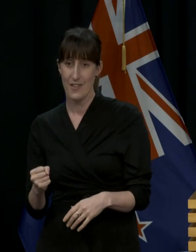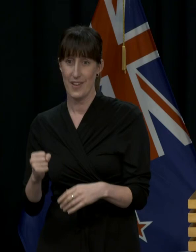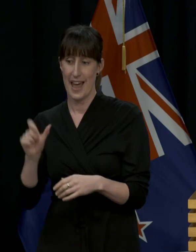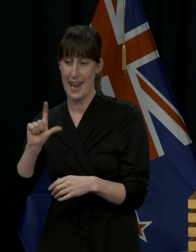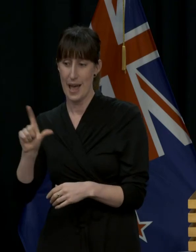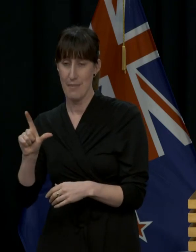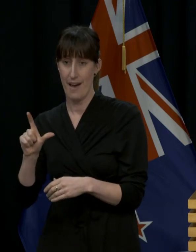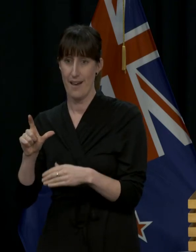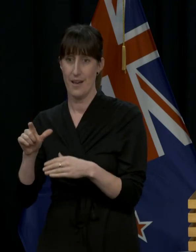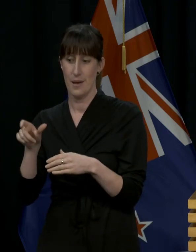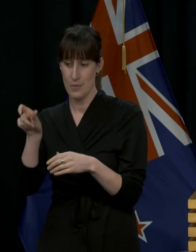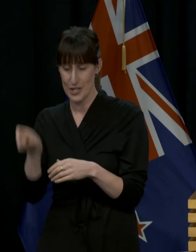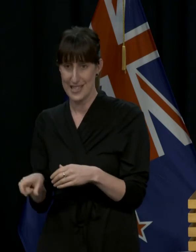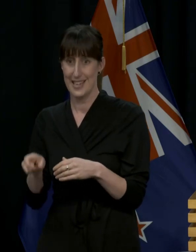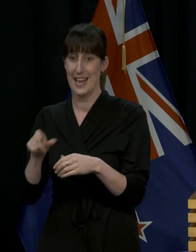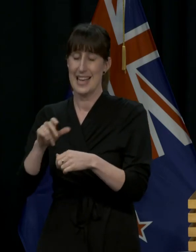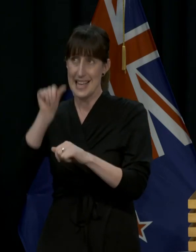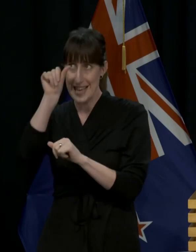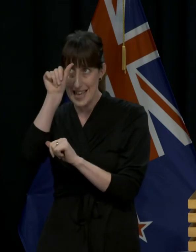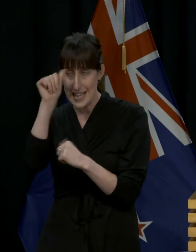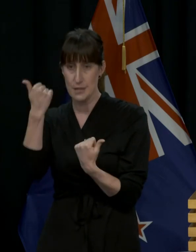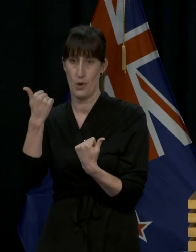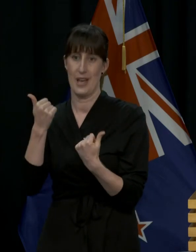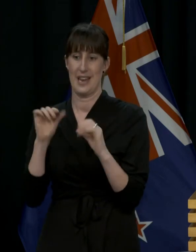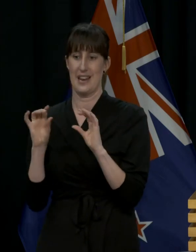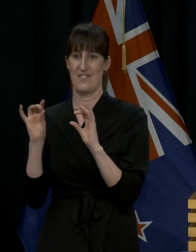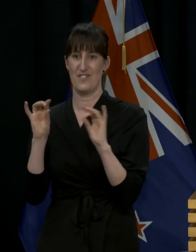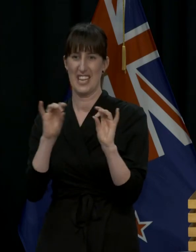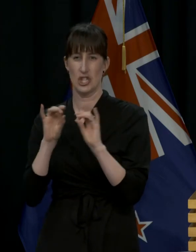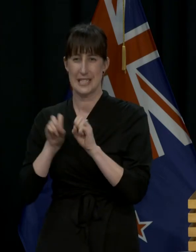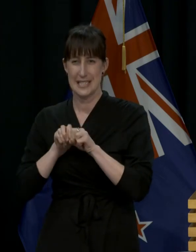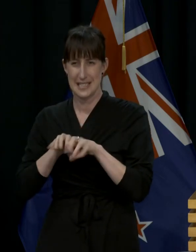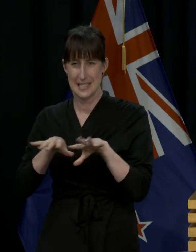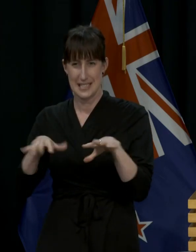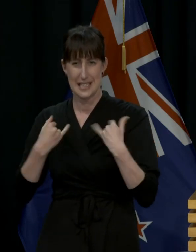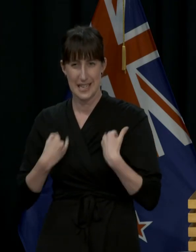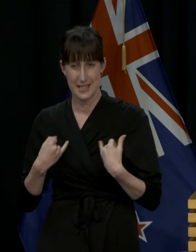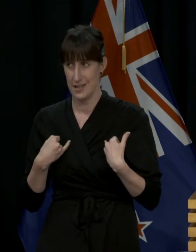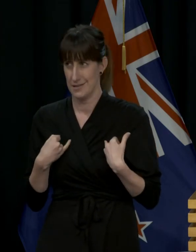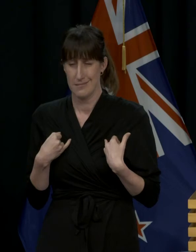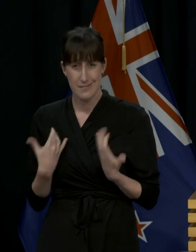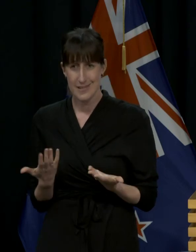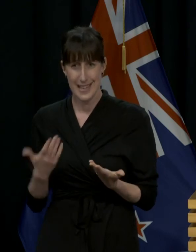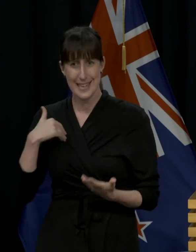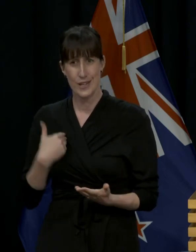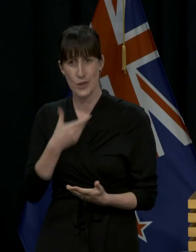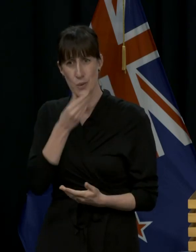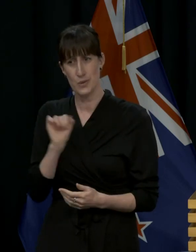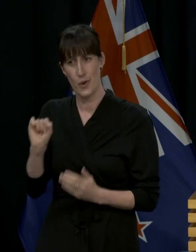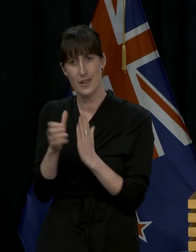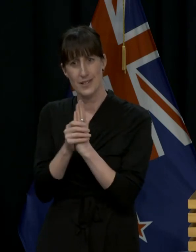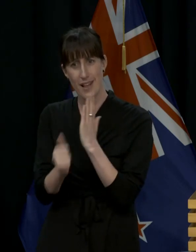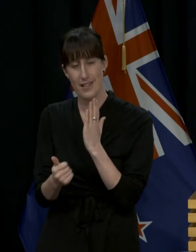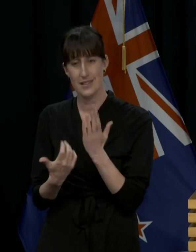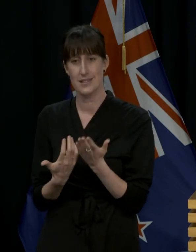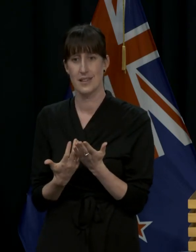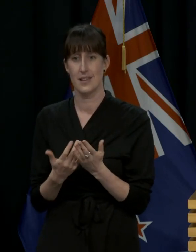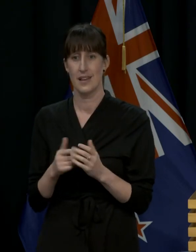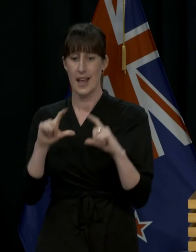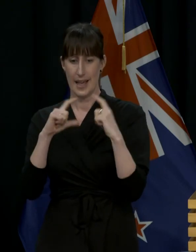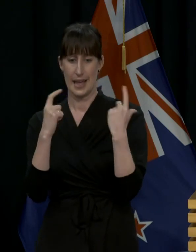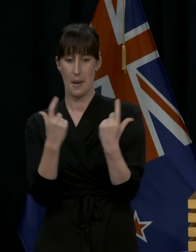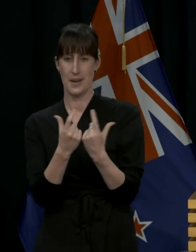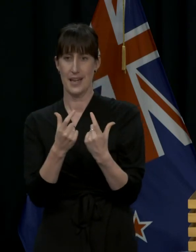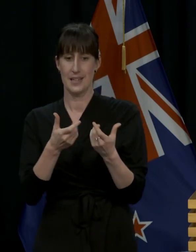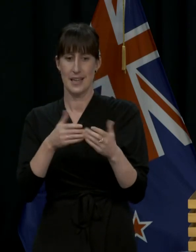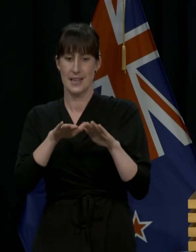use that talent. My view also is that the best way to add value was around the cabinet table. I didn't want to see a